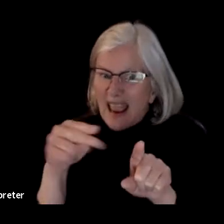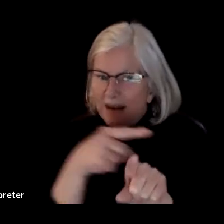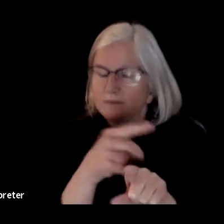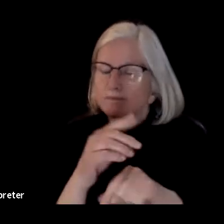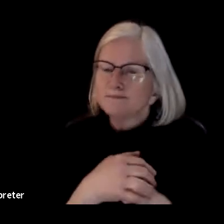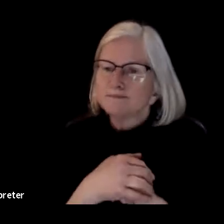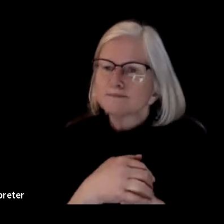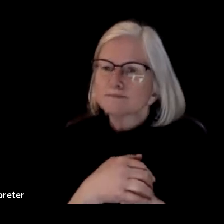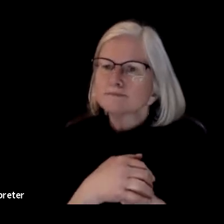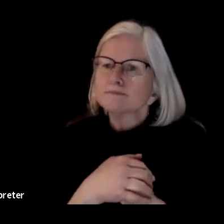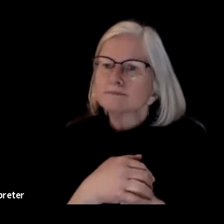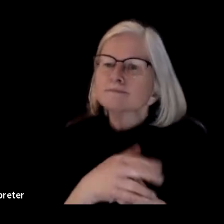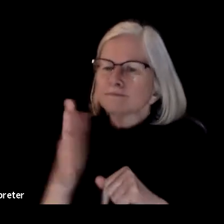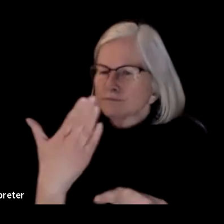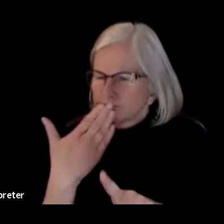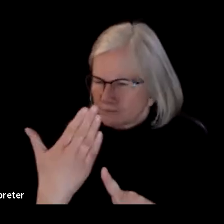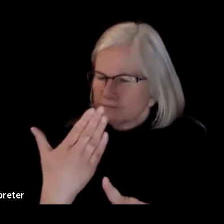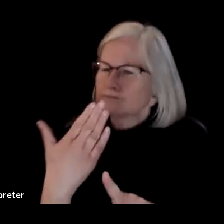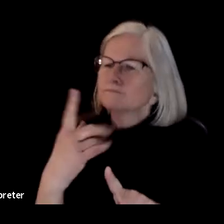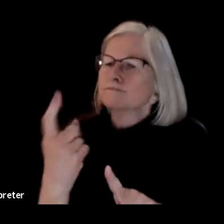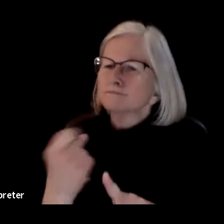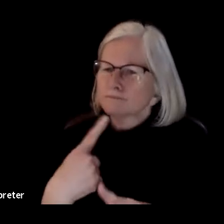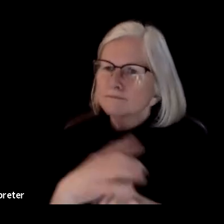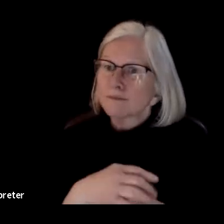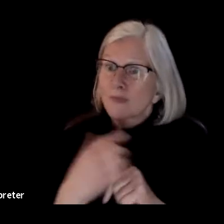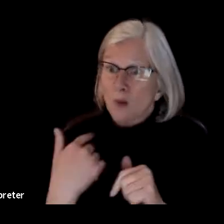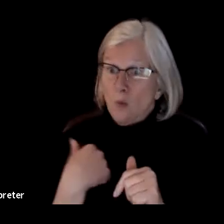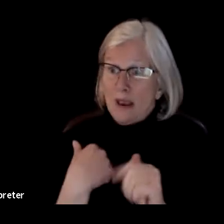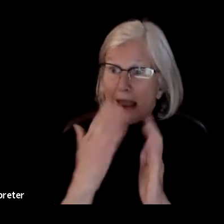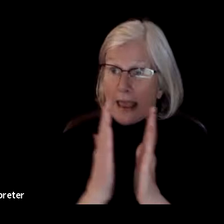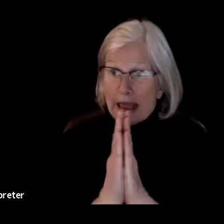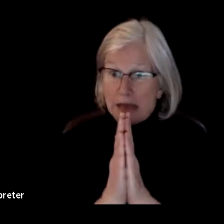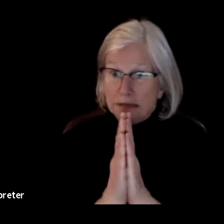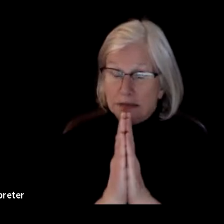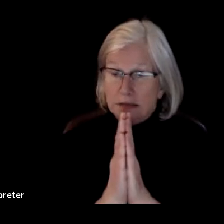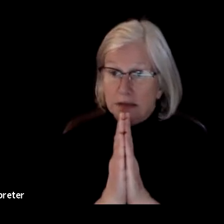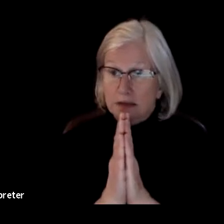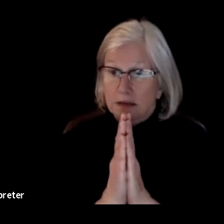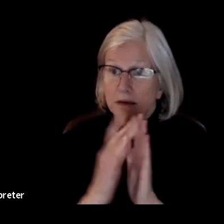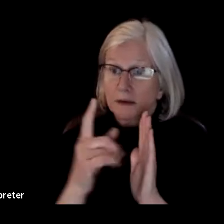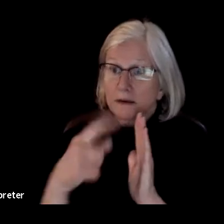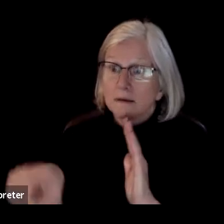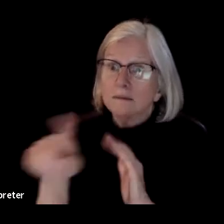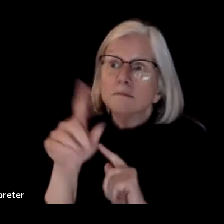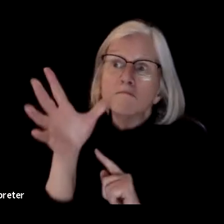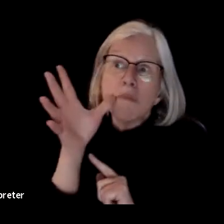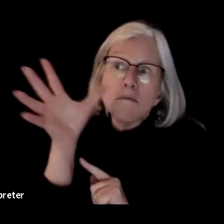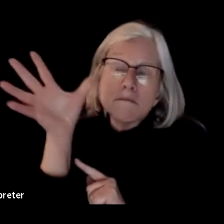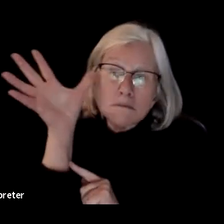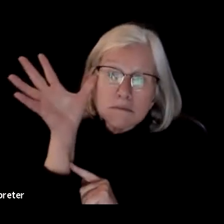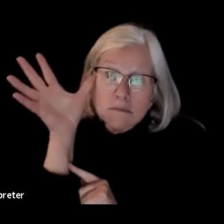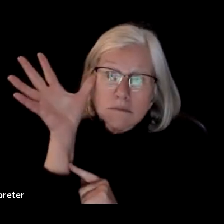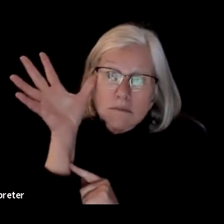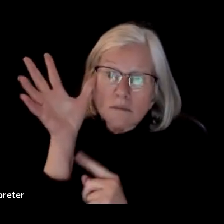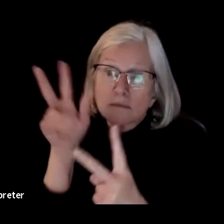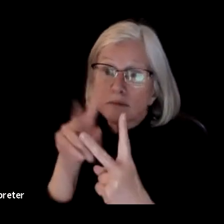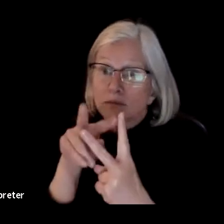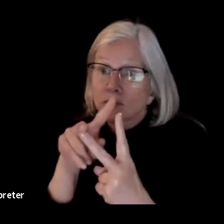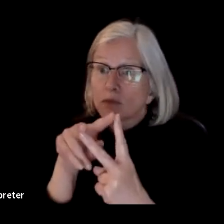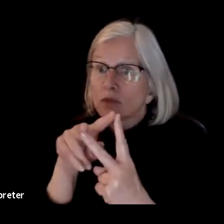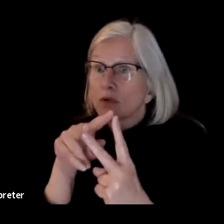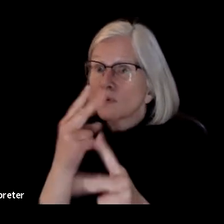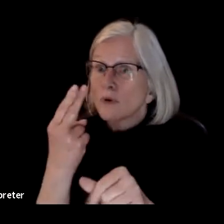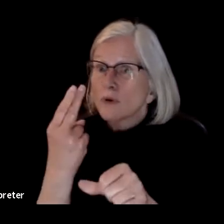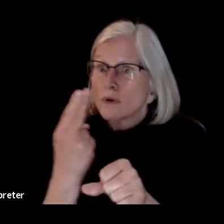Thanks for the question. What we are asking is for parents to either use the Testing at Home program